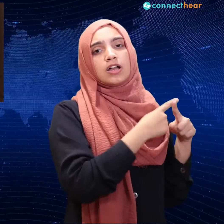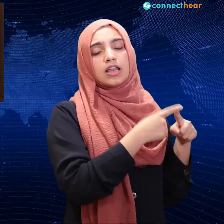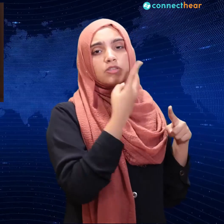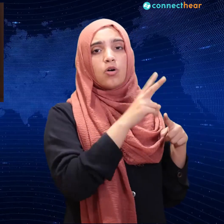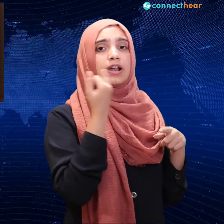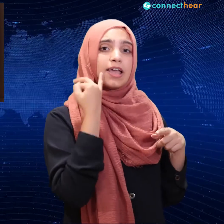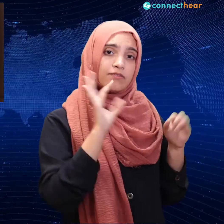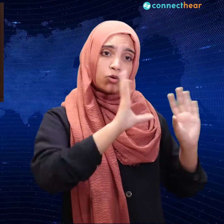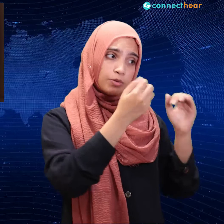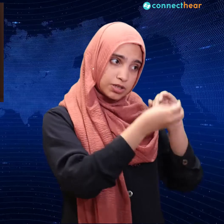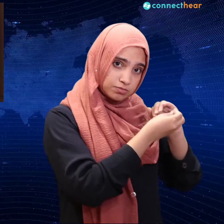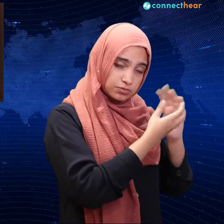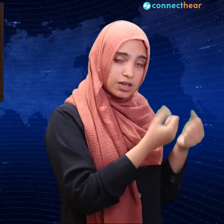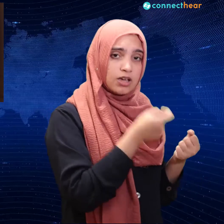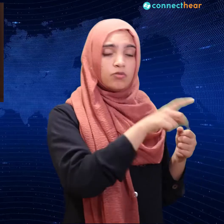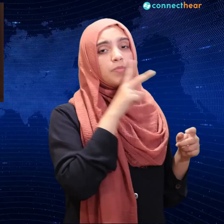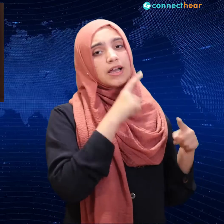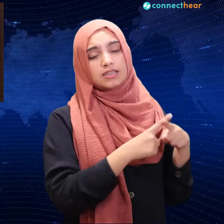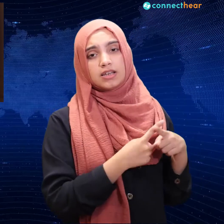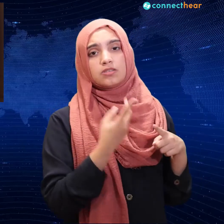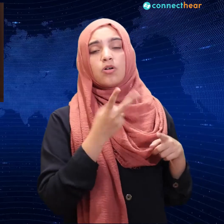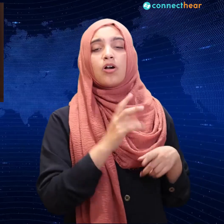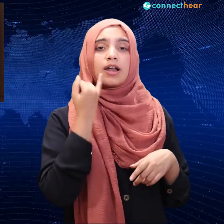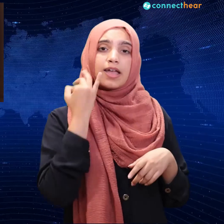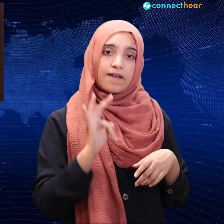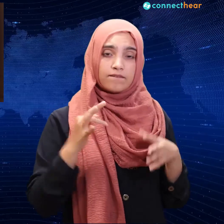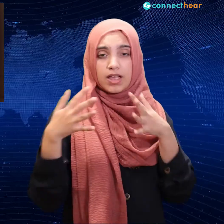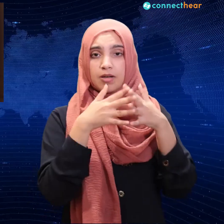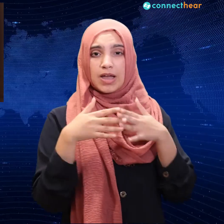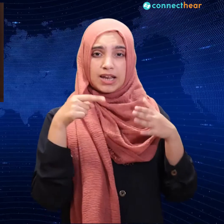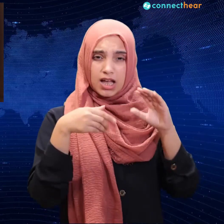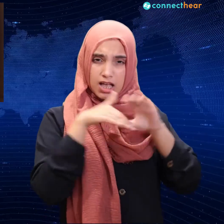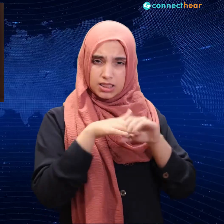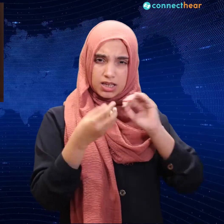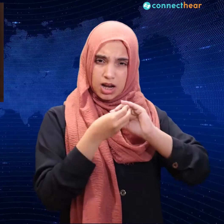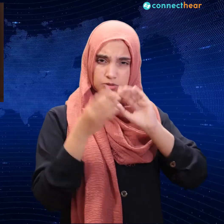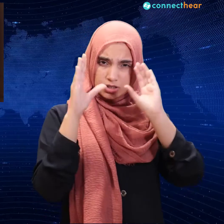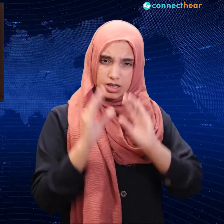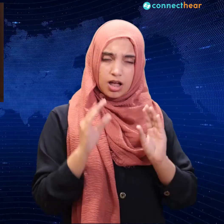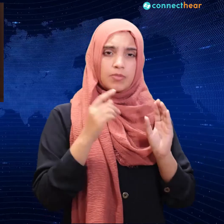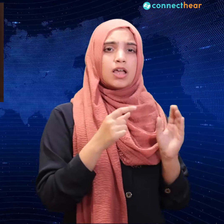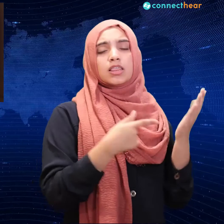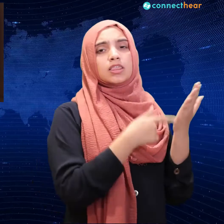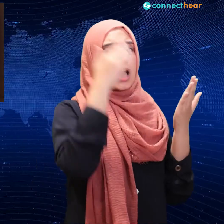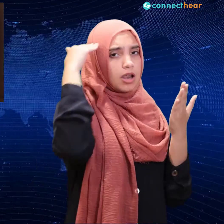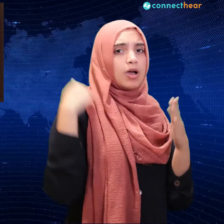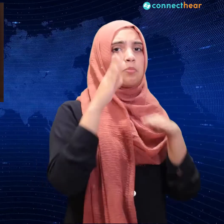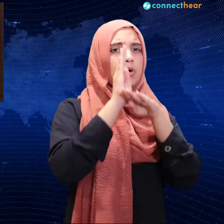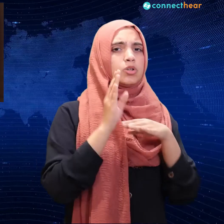ranks, maybe they would have had more acceptability in Afghanistan. Why did 300,000 Afghan